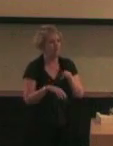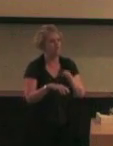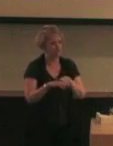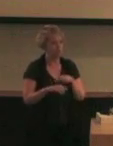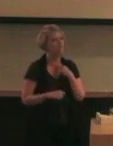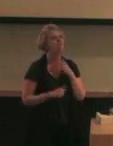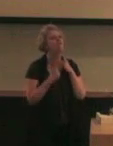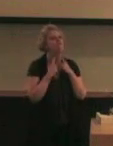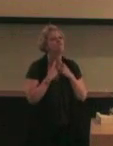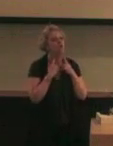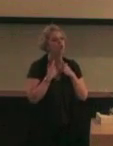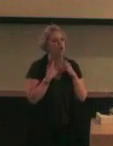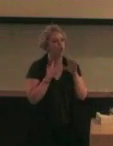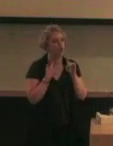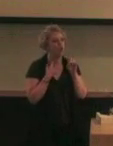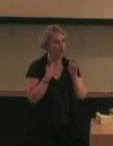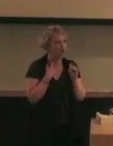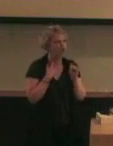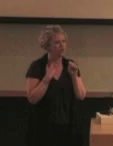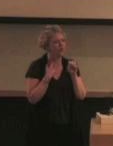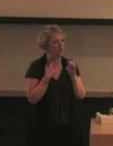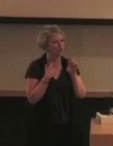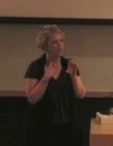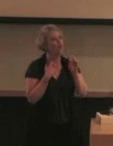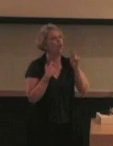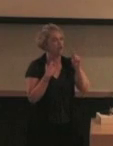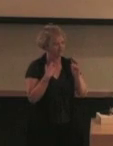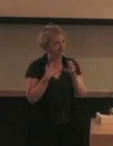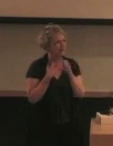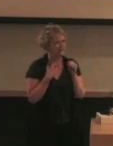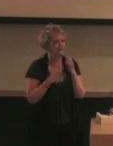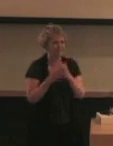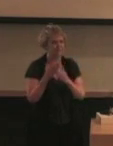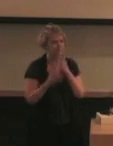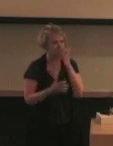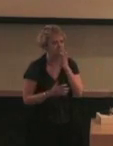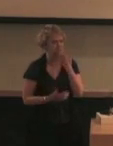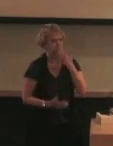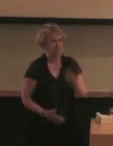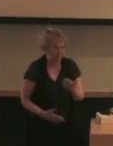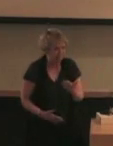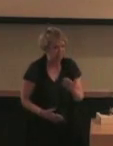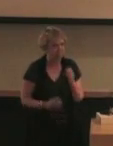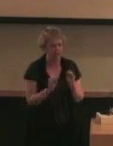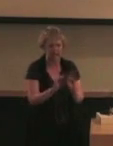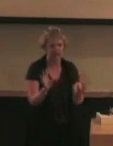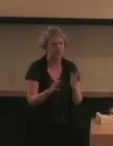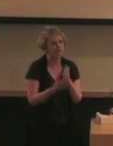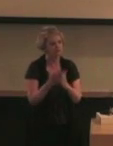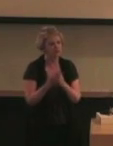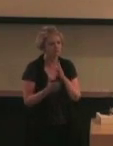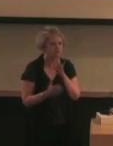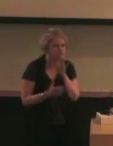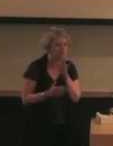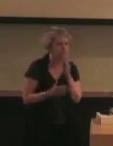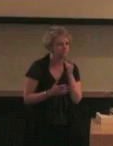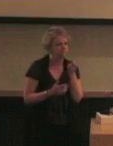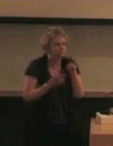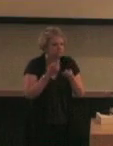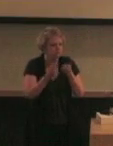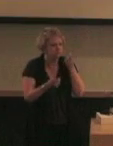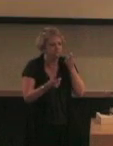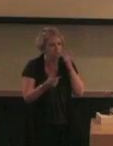vocal cords. Some speak intelligently and clearly. Some utter only a few words or